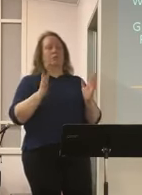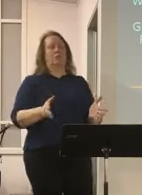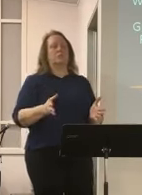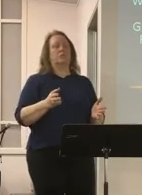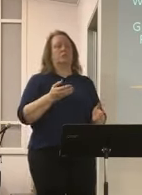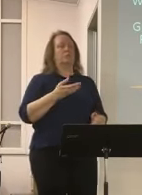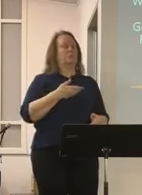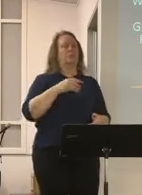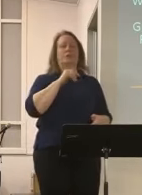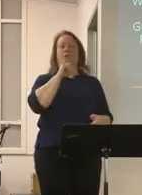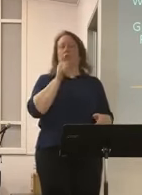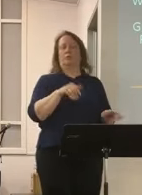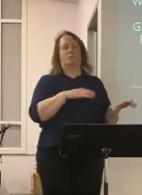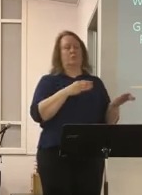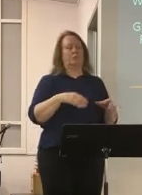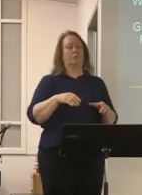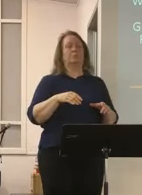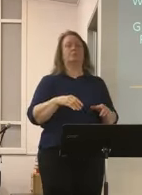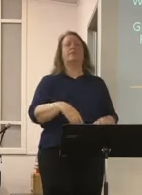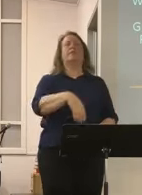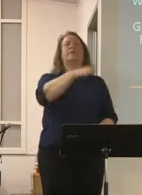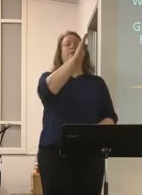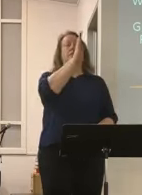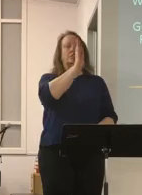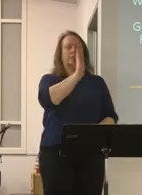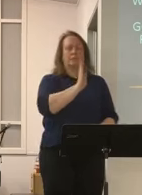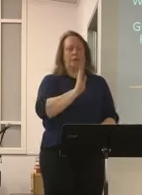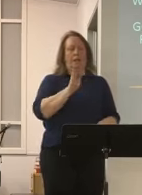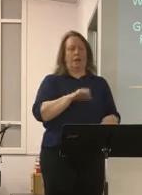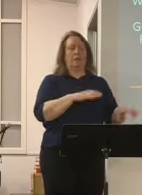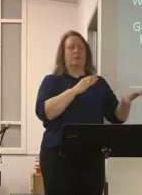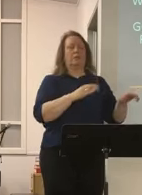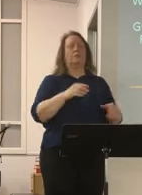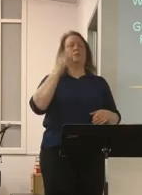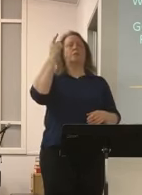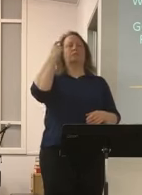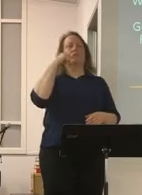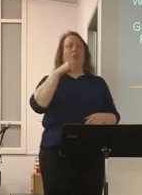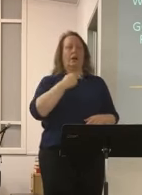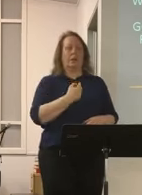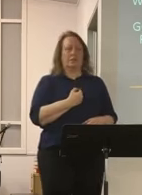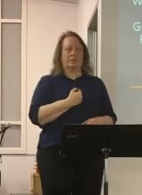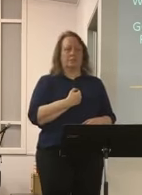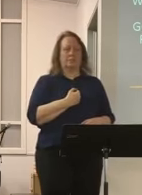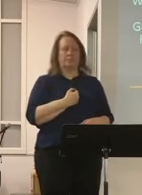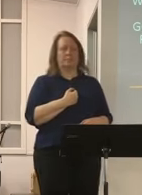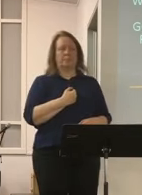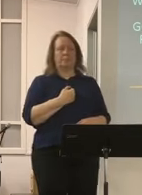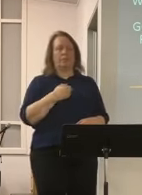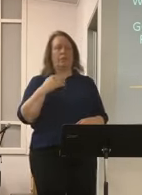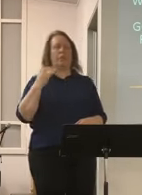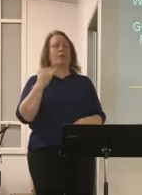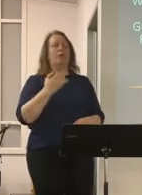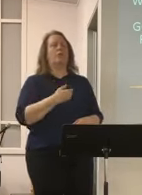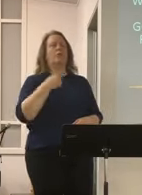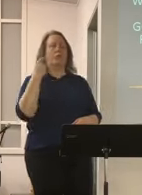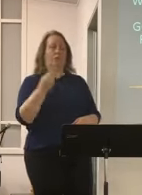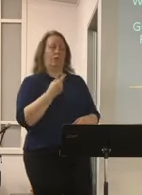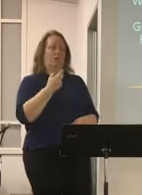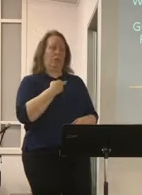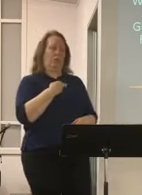we don't do anything. It's God who did it for us. We're the only religion